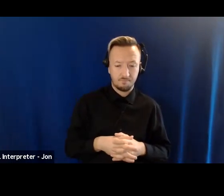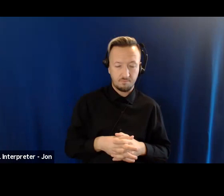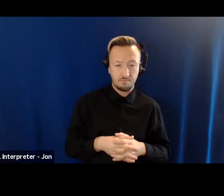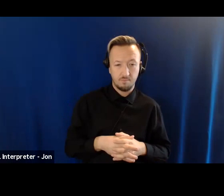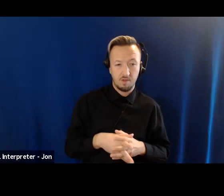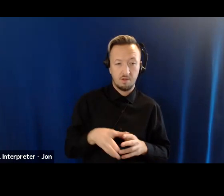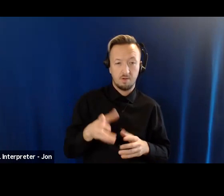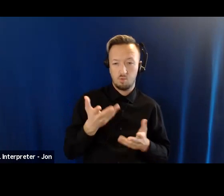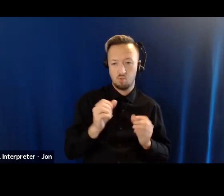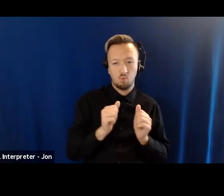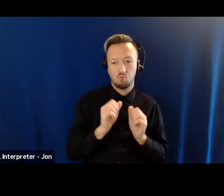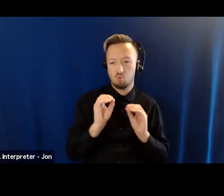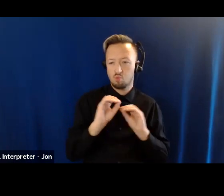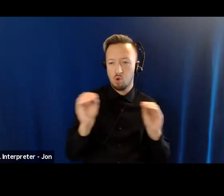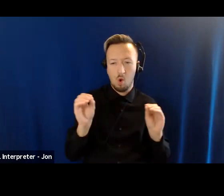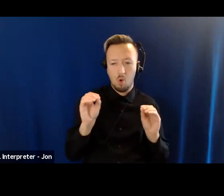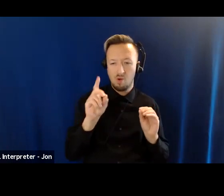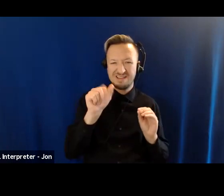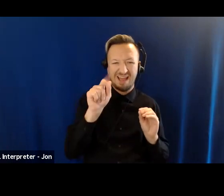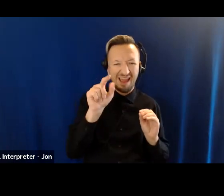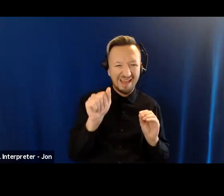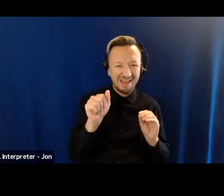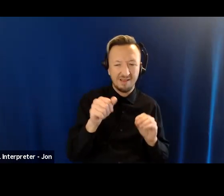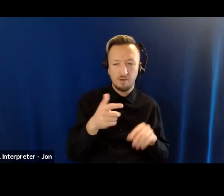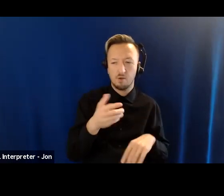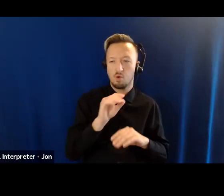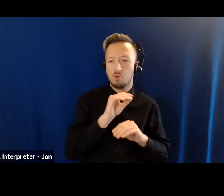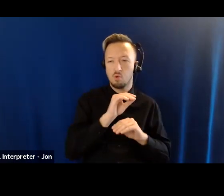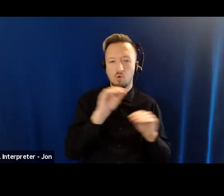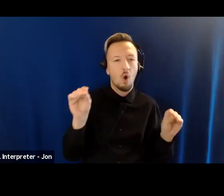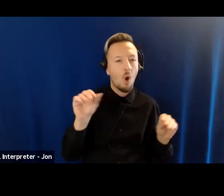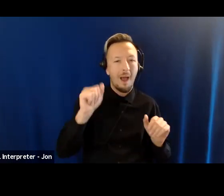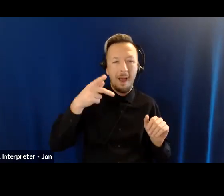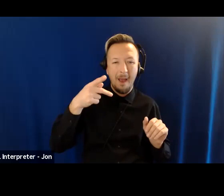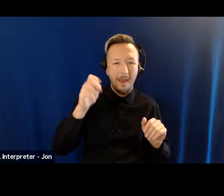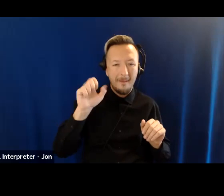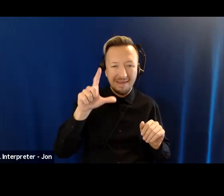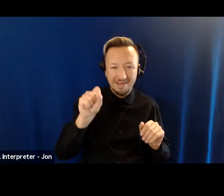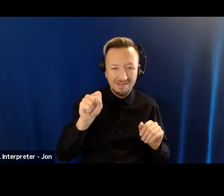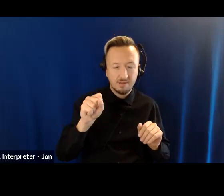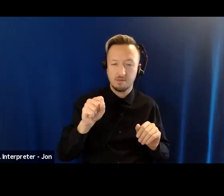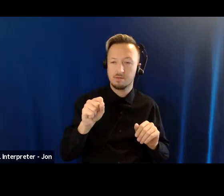obligations, without any hearing and appeal process guideline